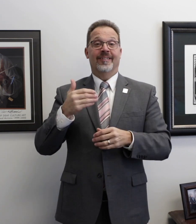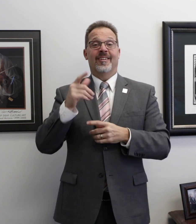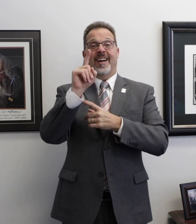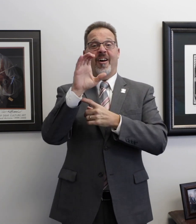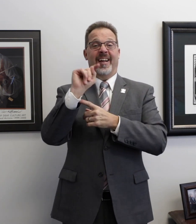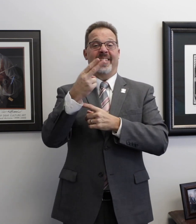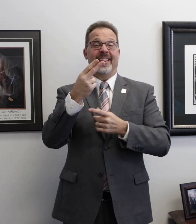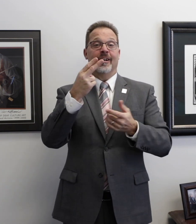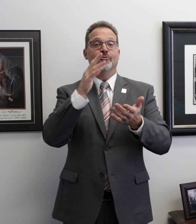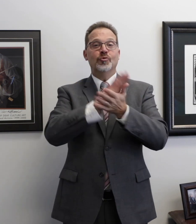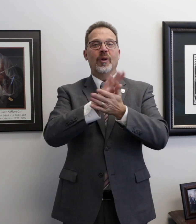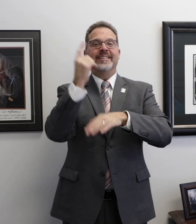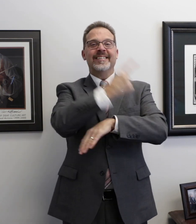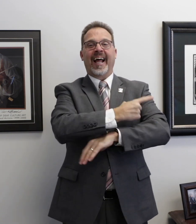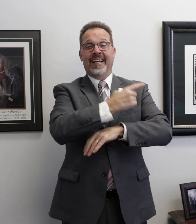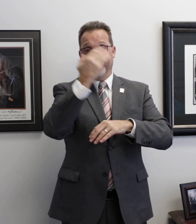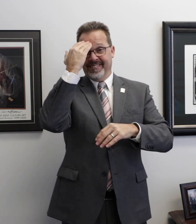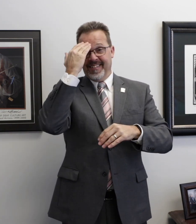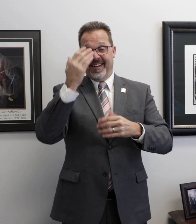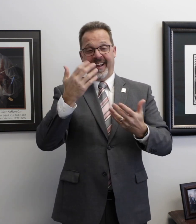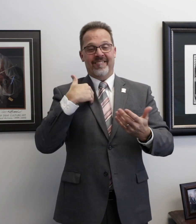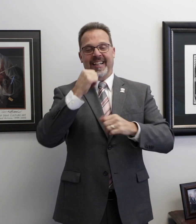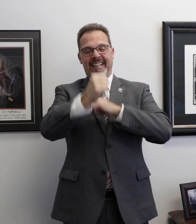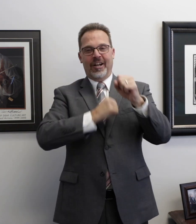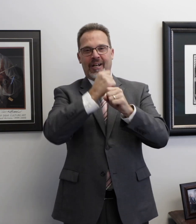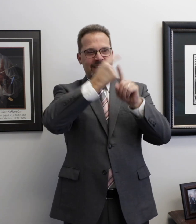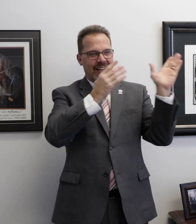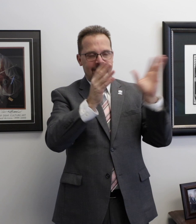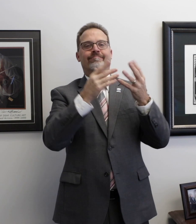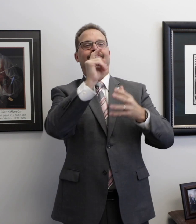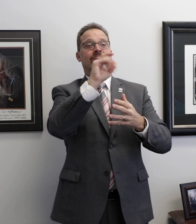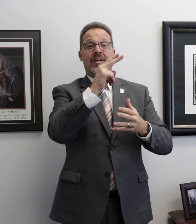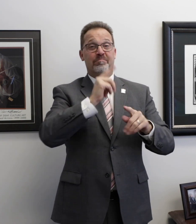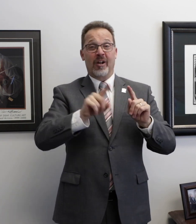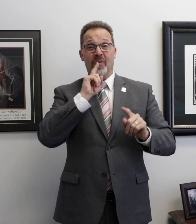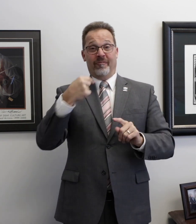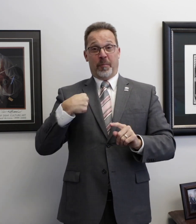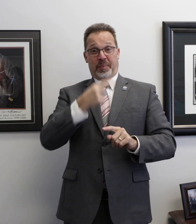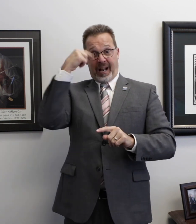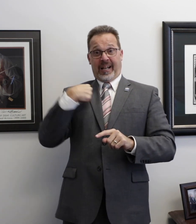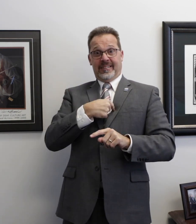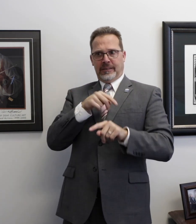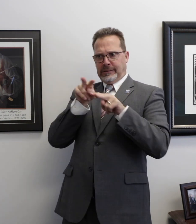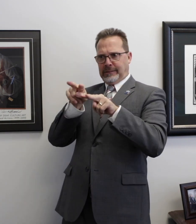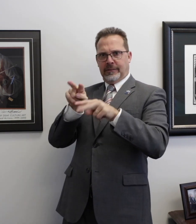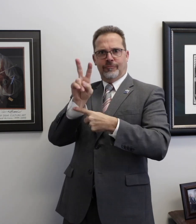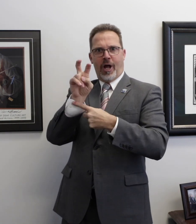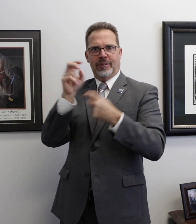We are also coming up on our 100th day of school. Every year we focus on that as a celebration, and of course this year we're also